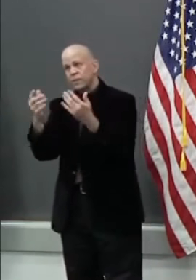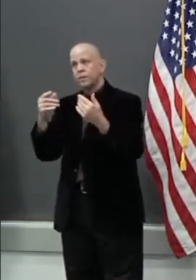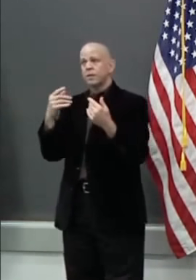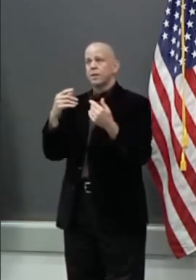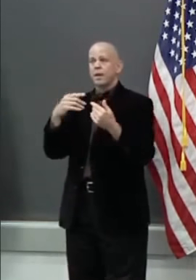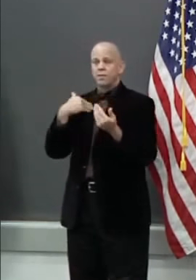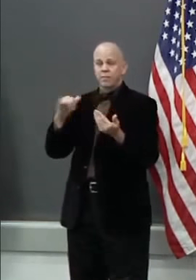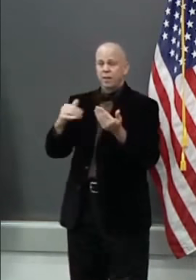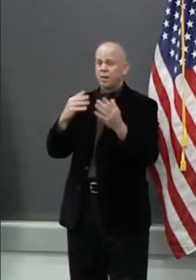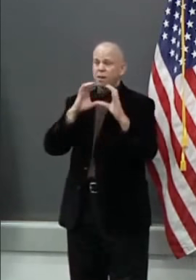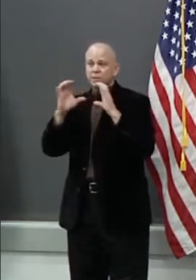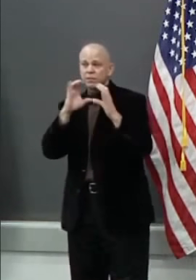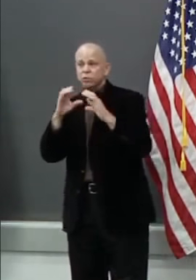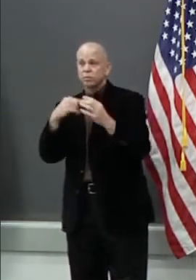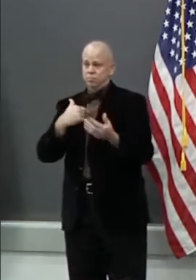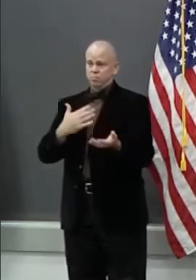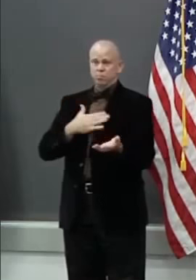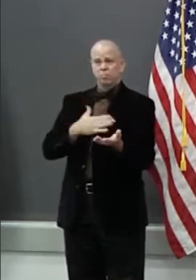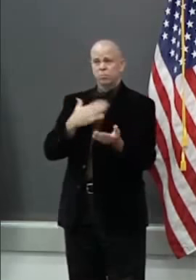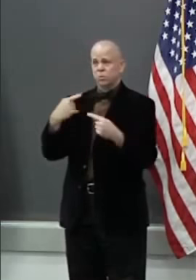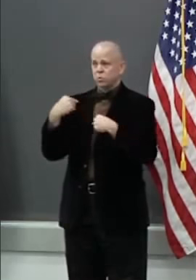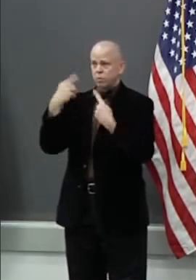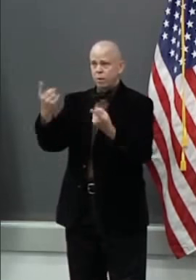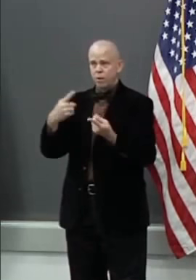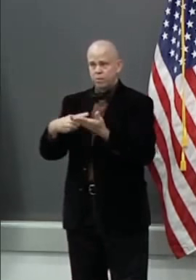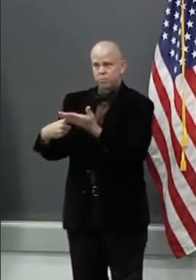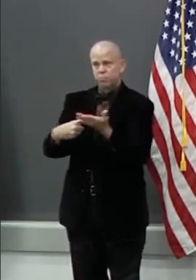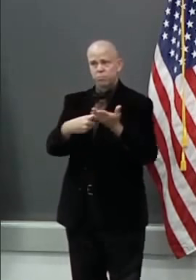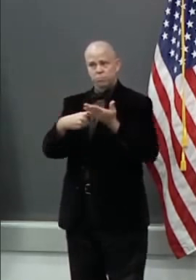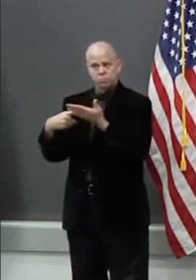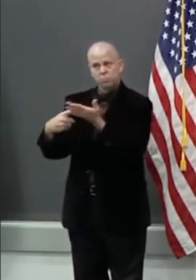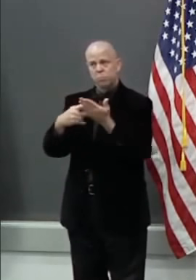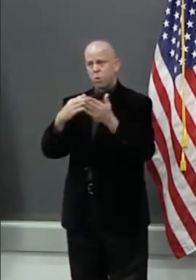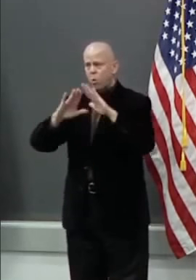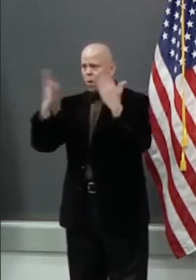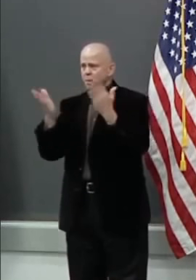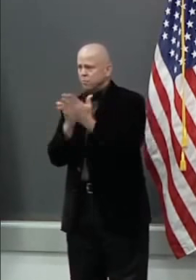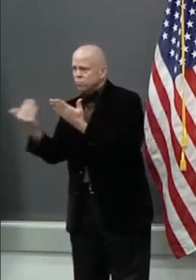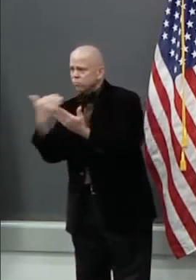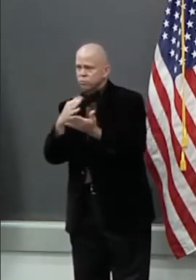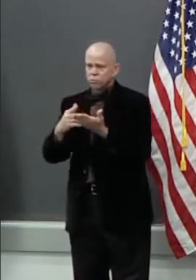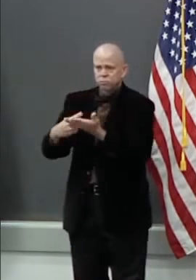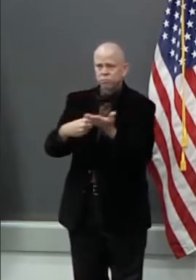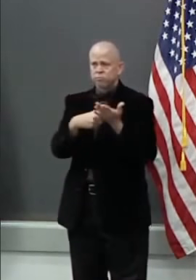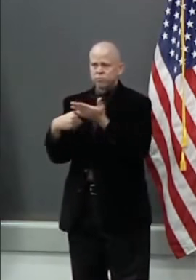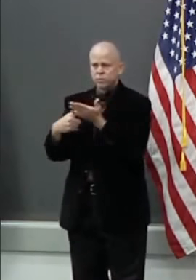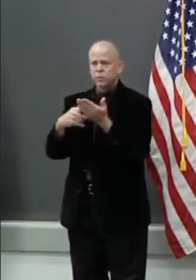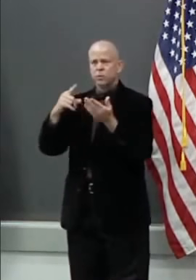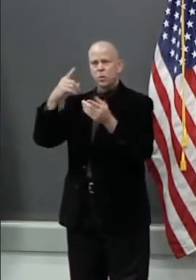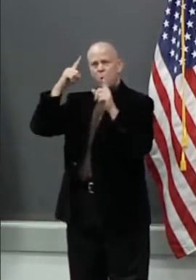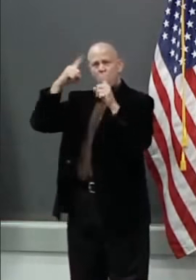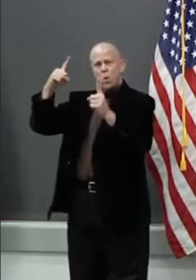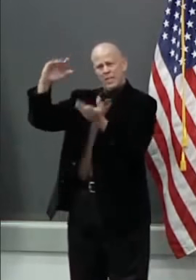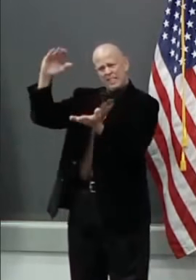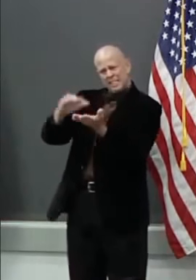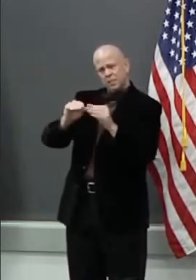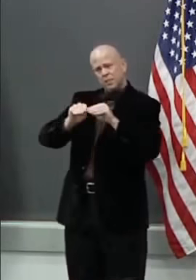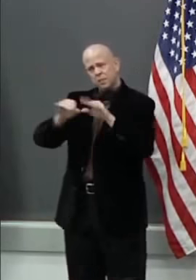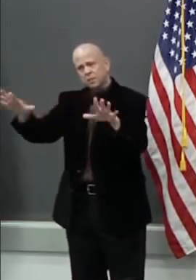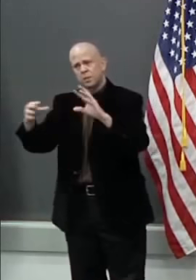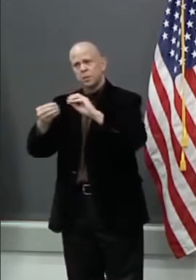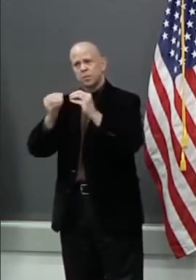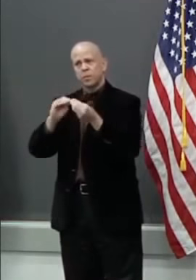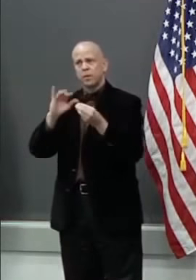have a dialogue and to implement measures that help control the spread of the disease, help us be one of the most successful states in fighting this